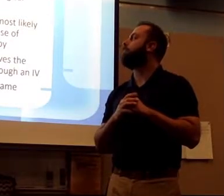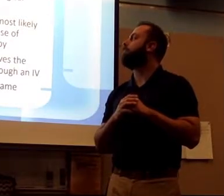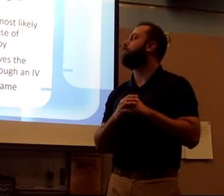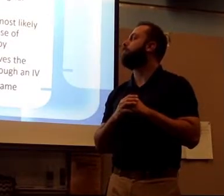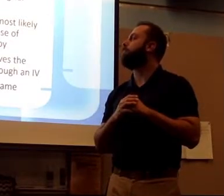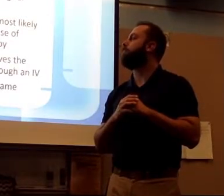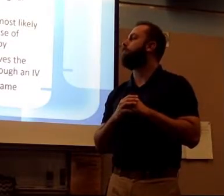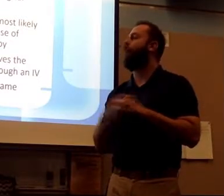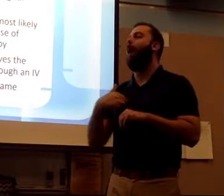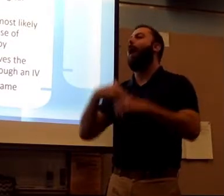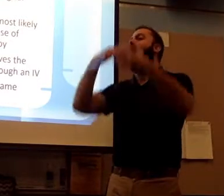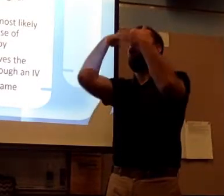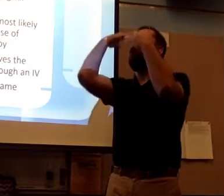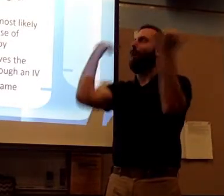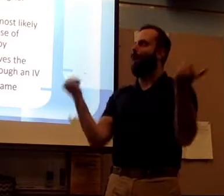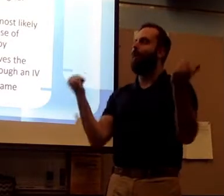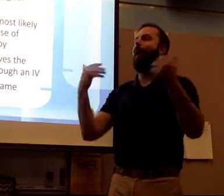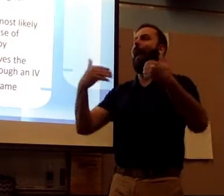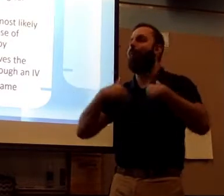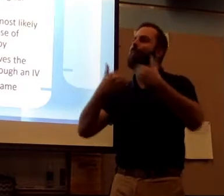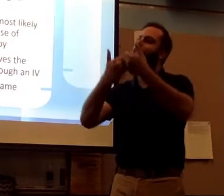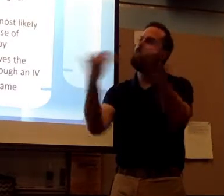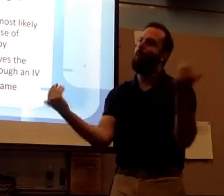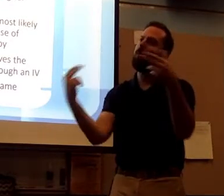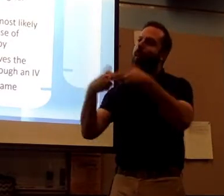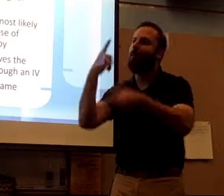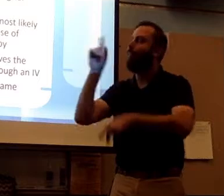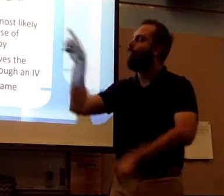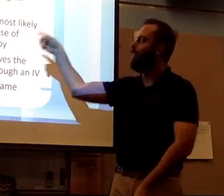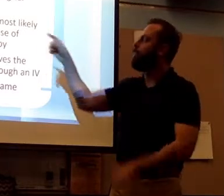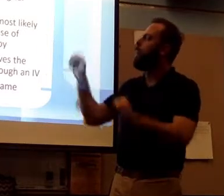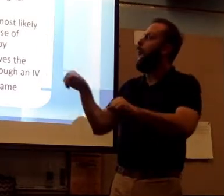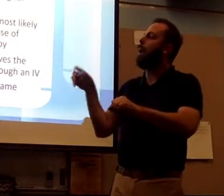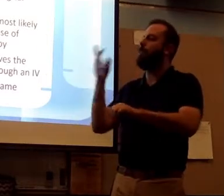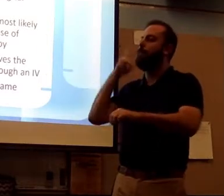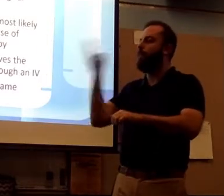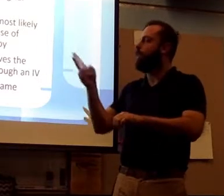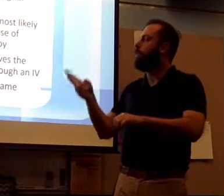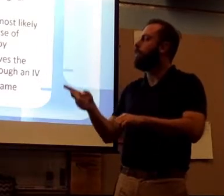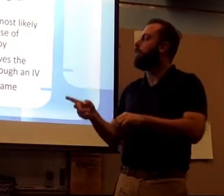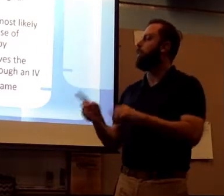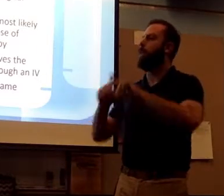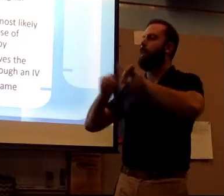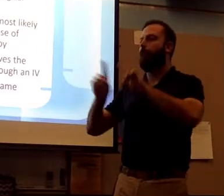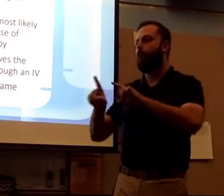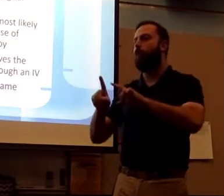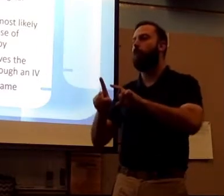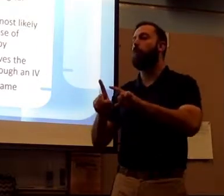Oh, I forgot that I had a separate slide for this. So you can kind of see the different layers of the bone